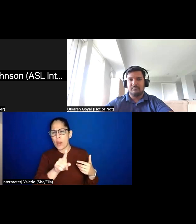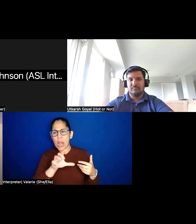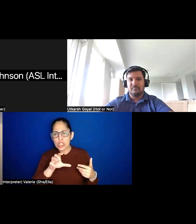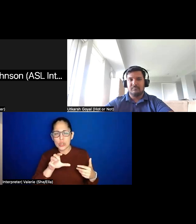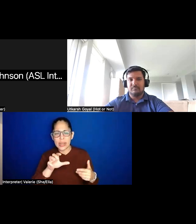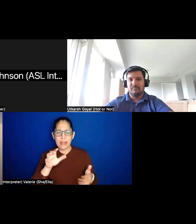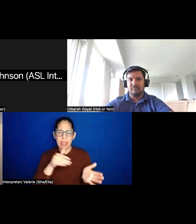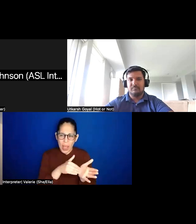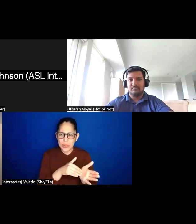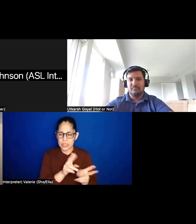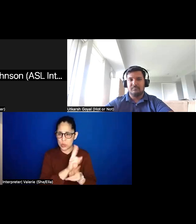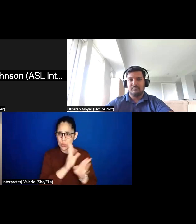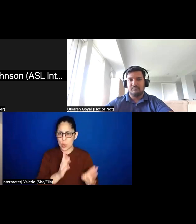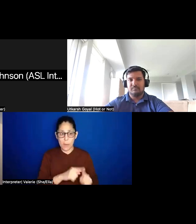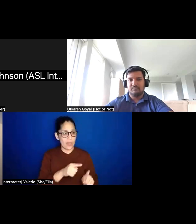enjoy using the app.